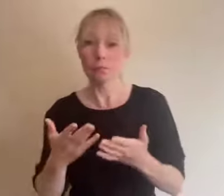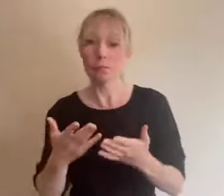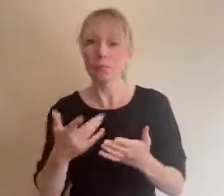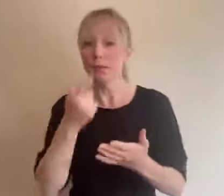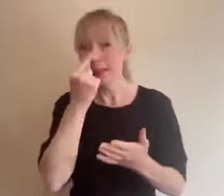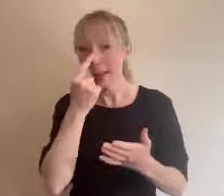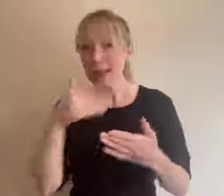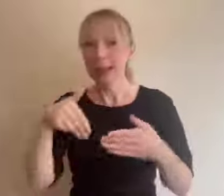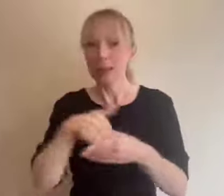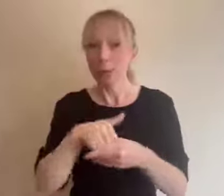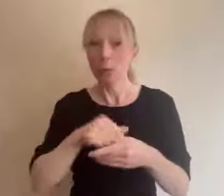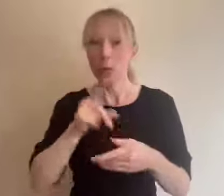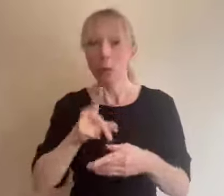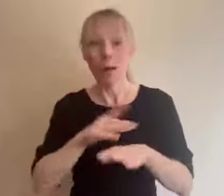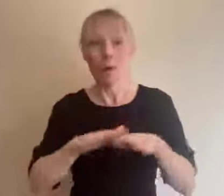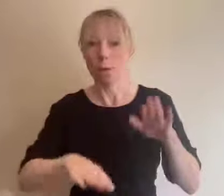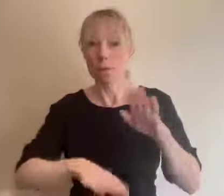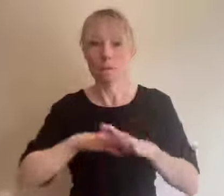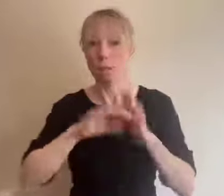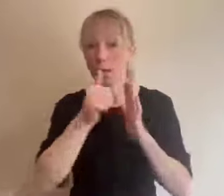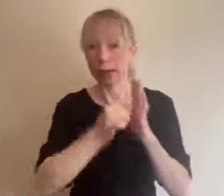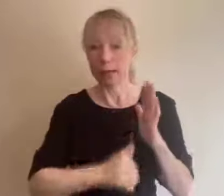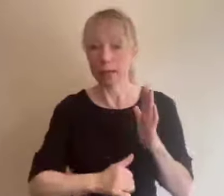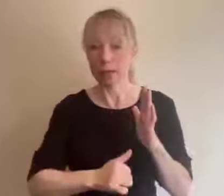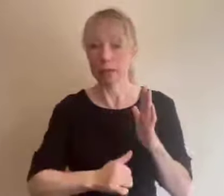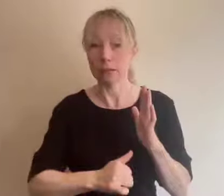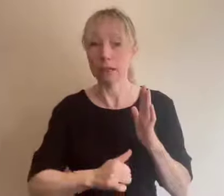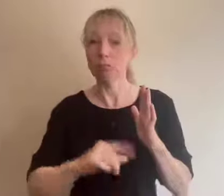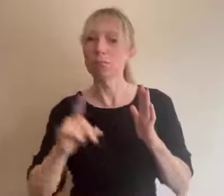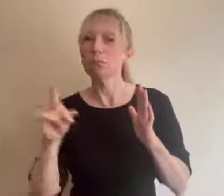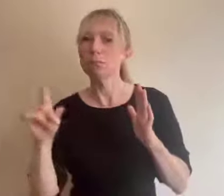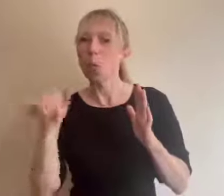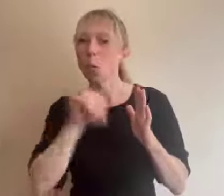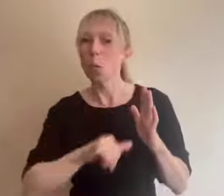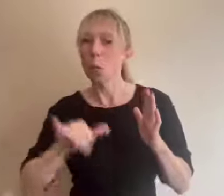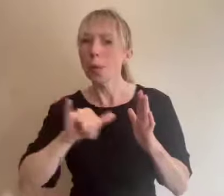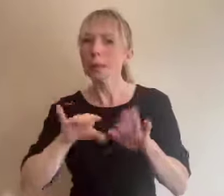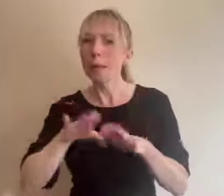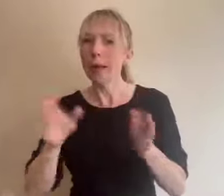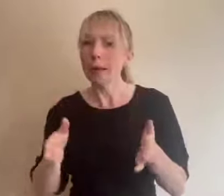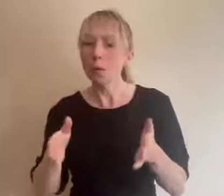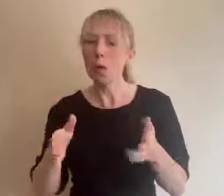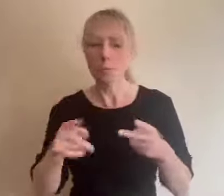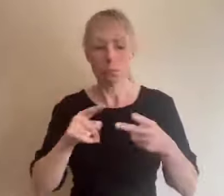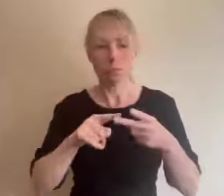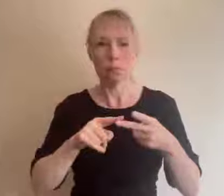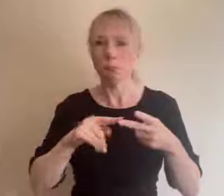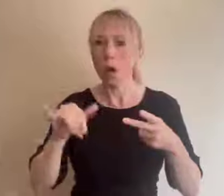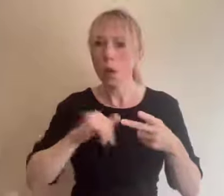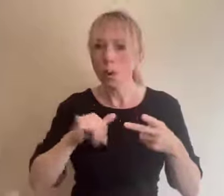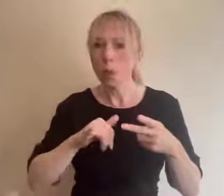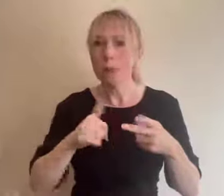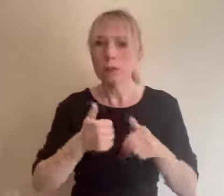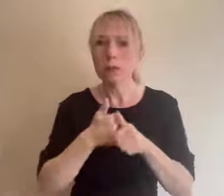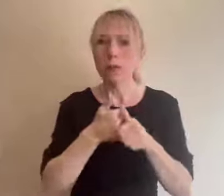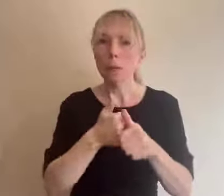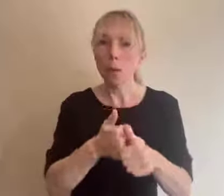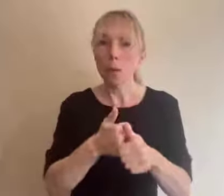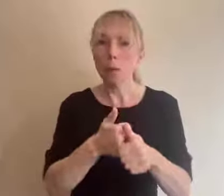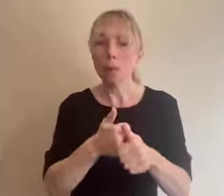means a complete list what platform your hybrid event will be using what immediate support there will be e.g. will there be a